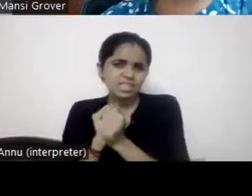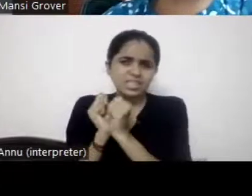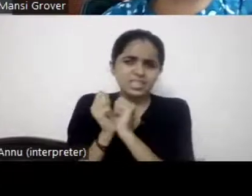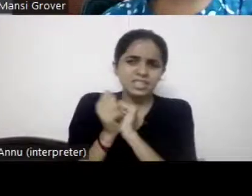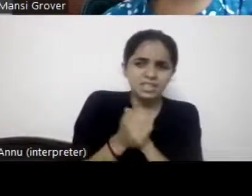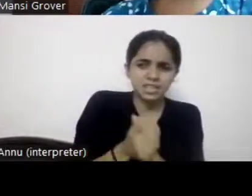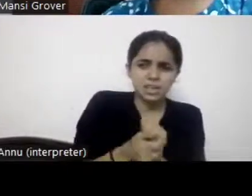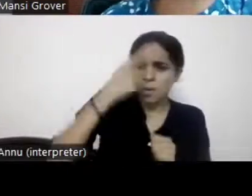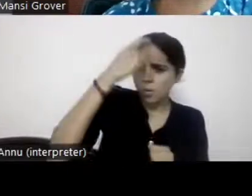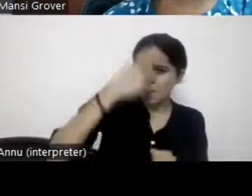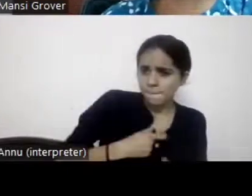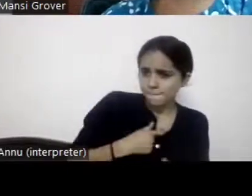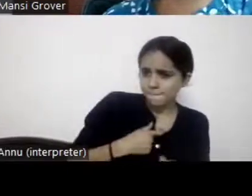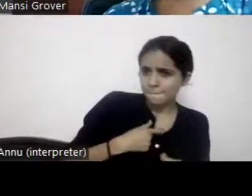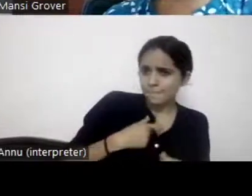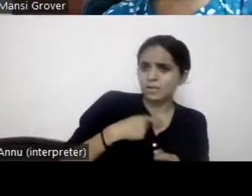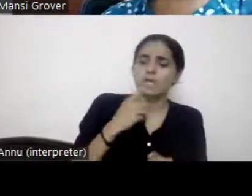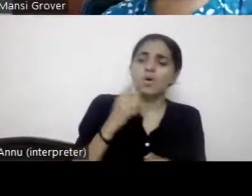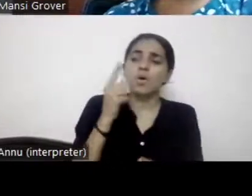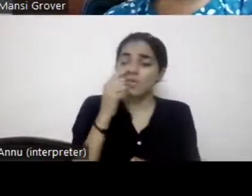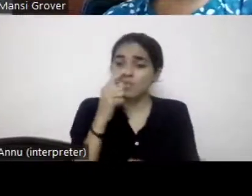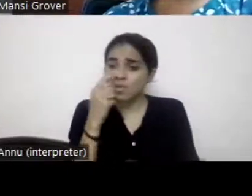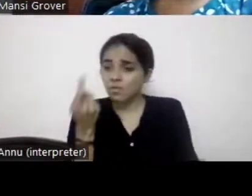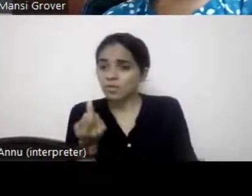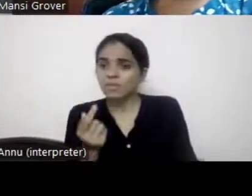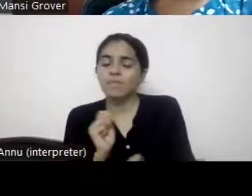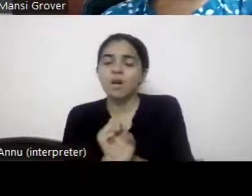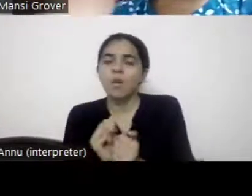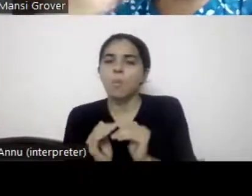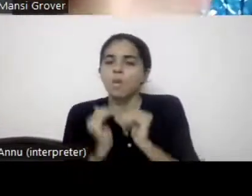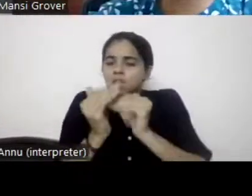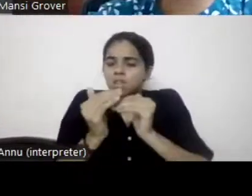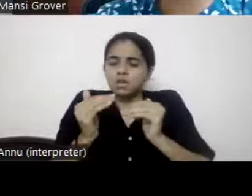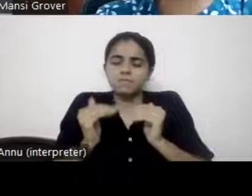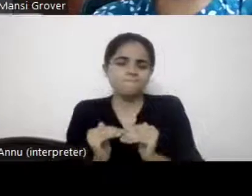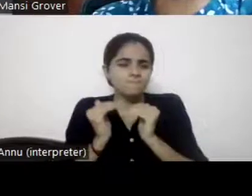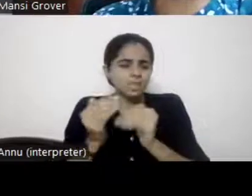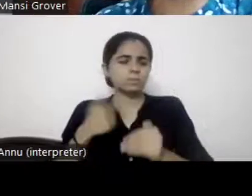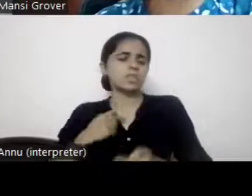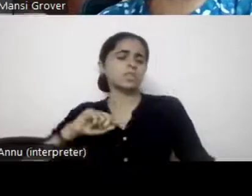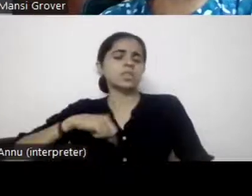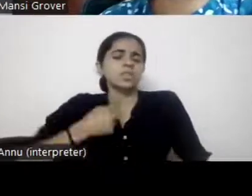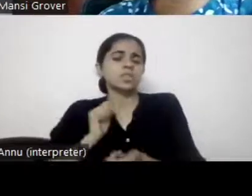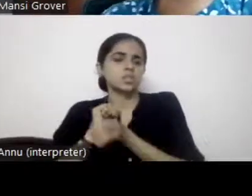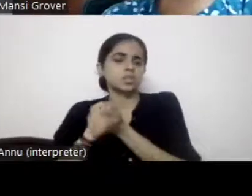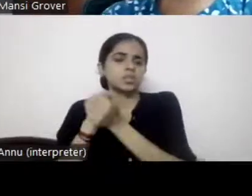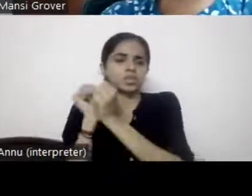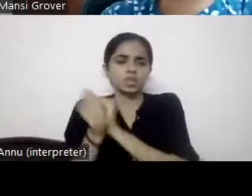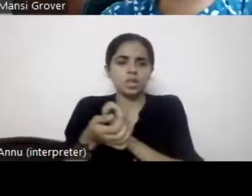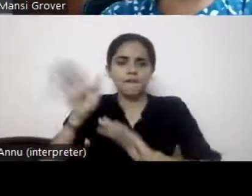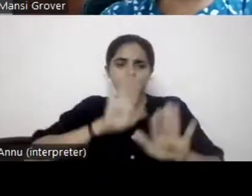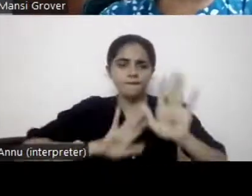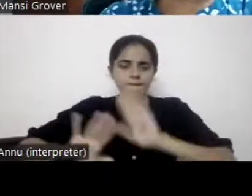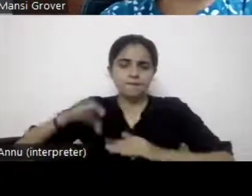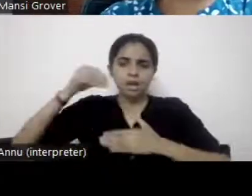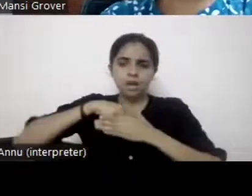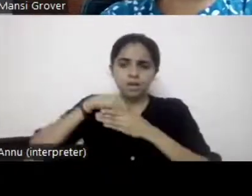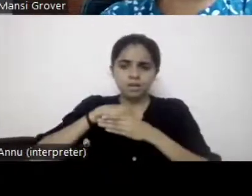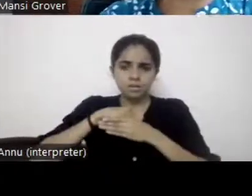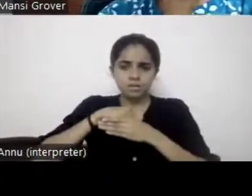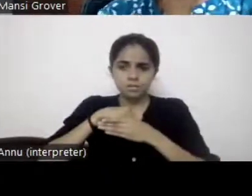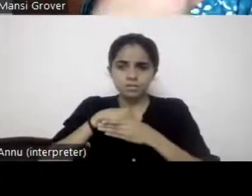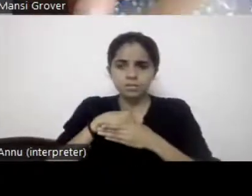is a person, when there is a woman who is deaf. And that one can see in the three characters here also.